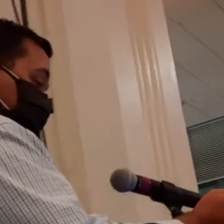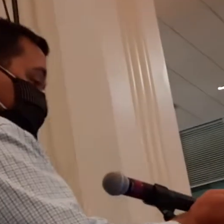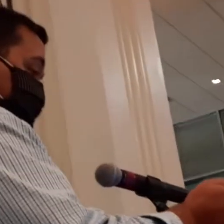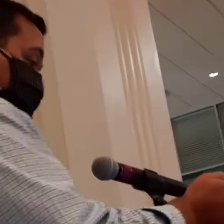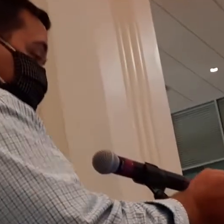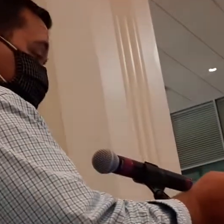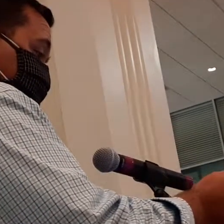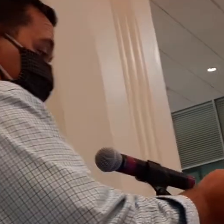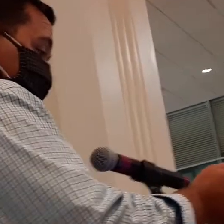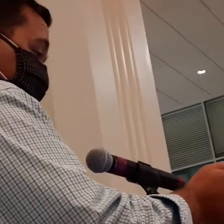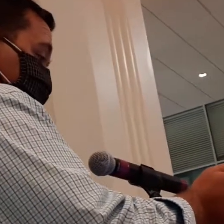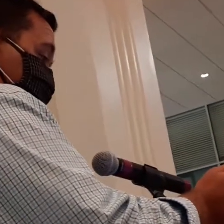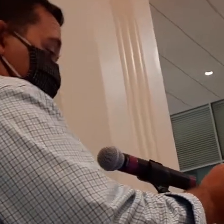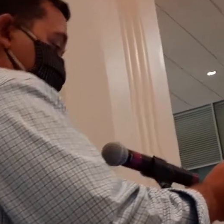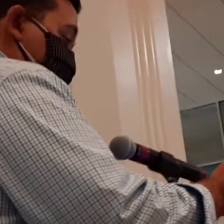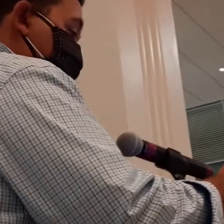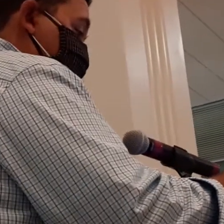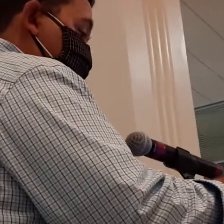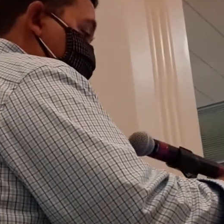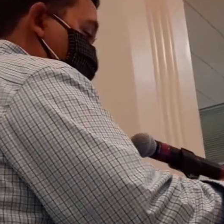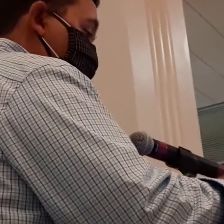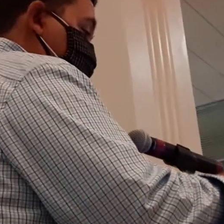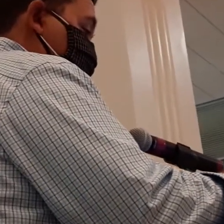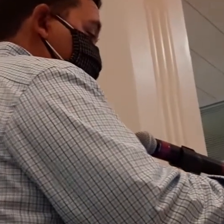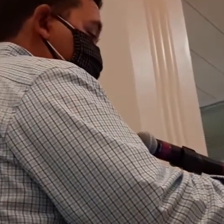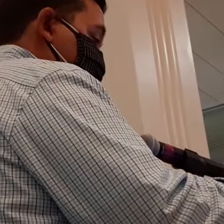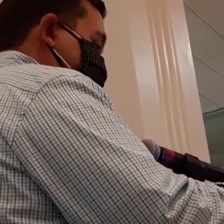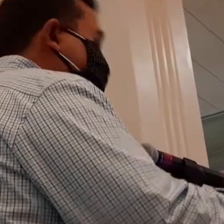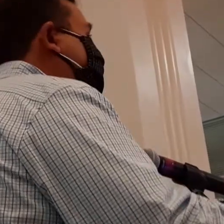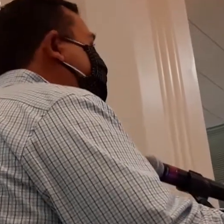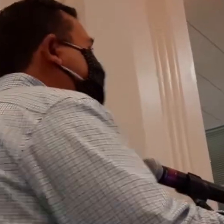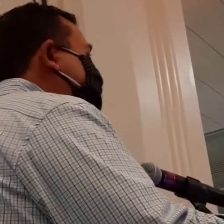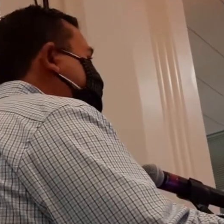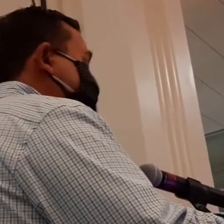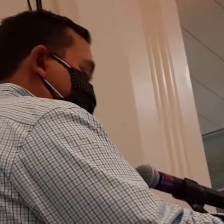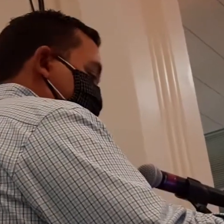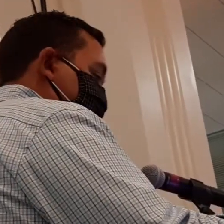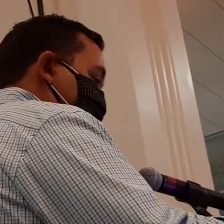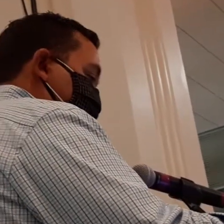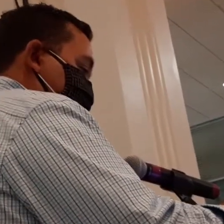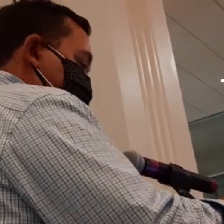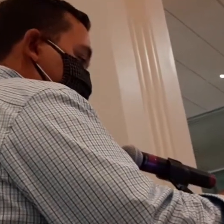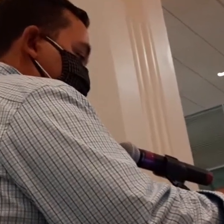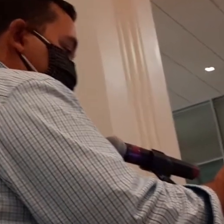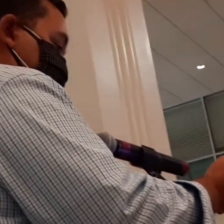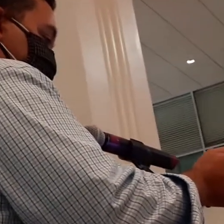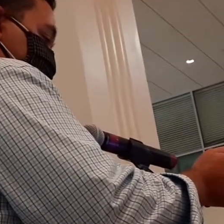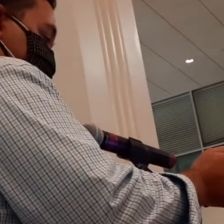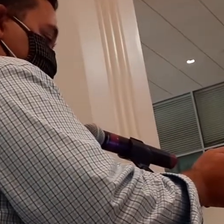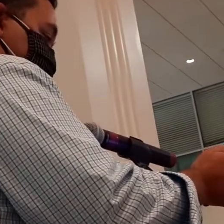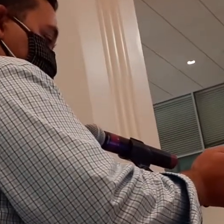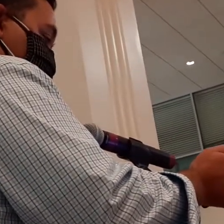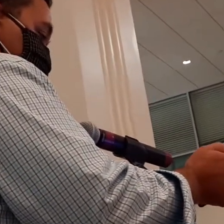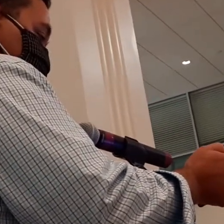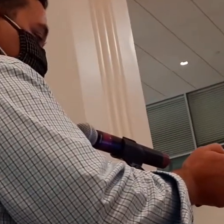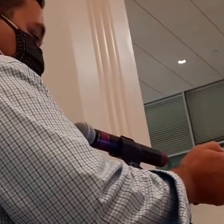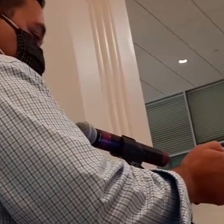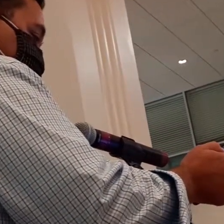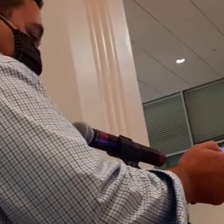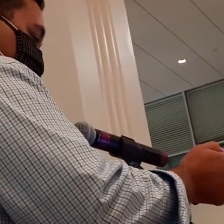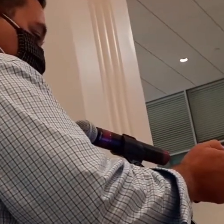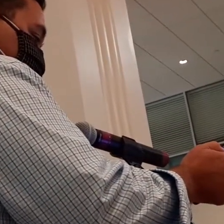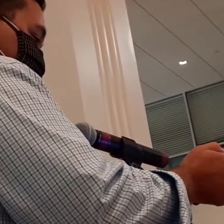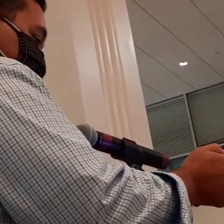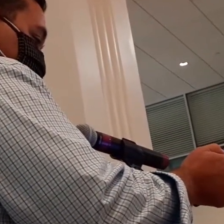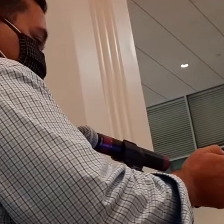there's a couple out there. Okay. Okay. Non-COVID. Thank you. Question asked, when do you expect